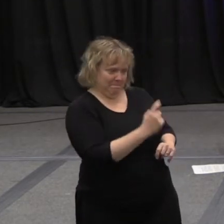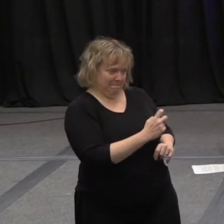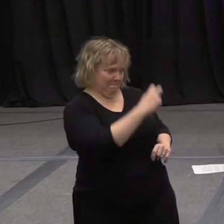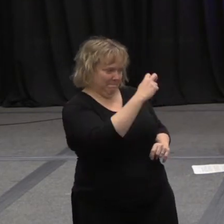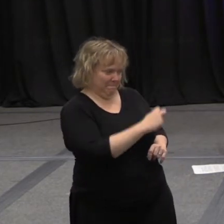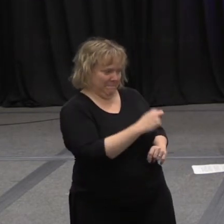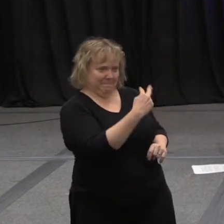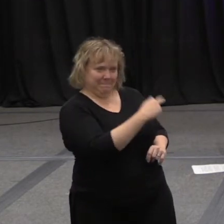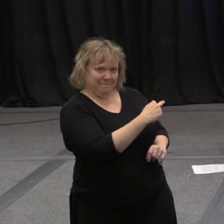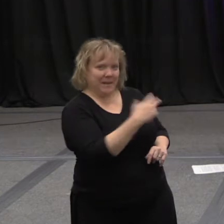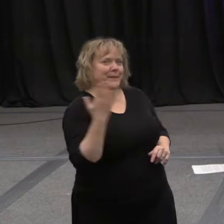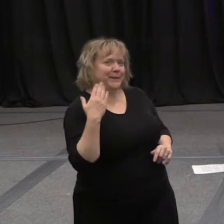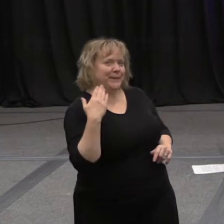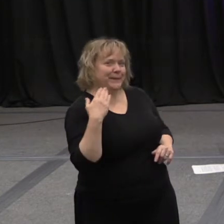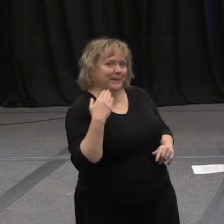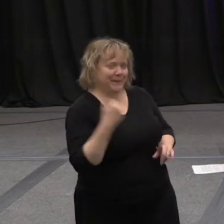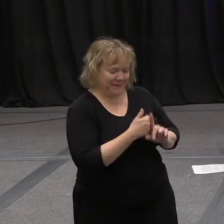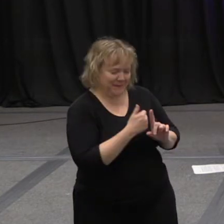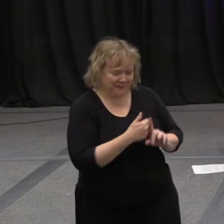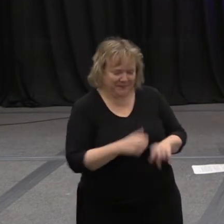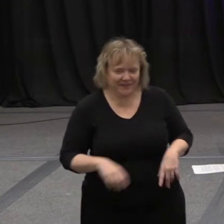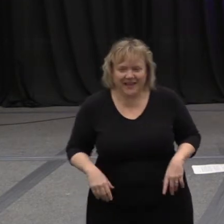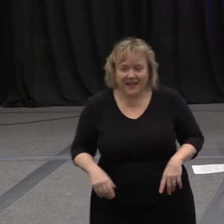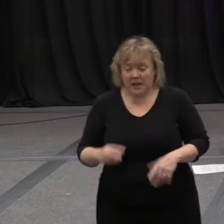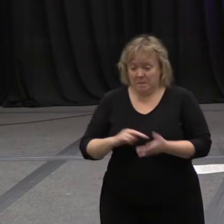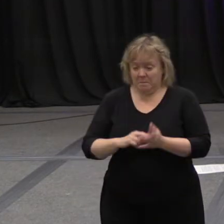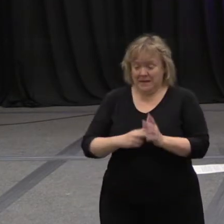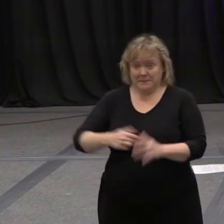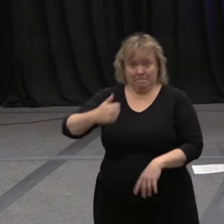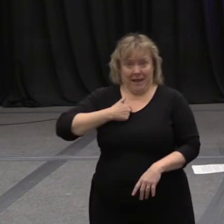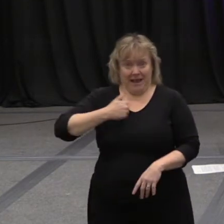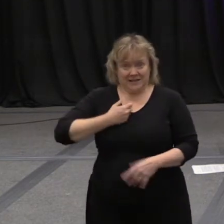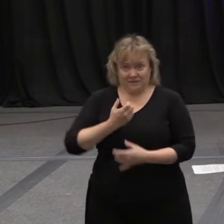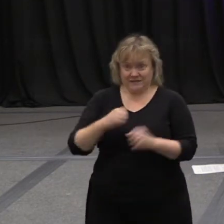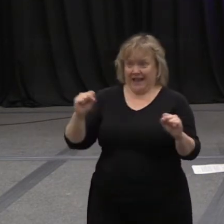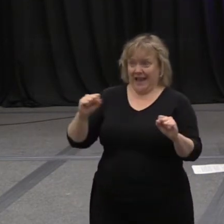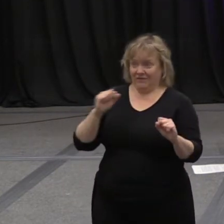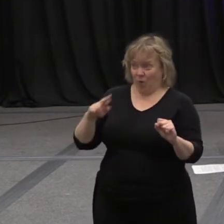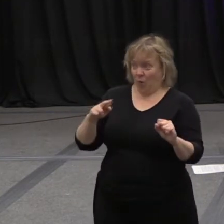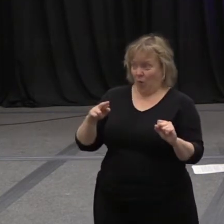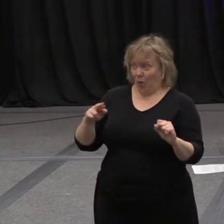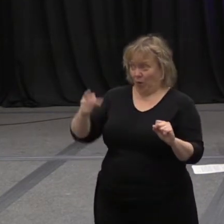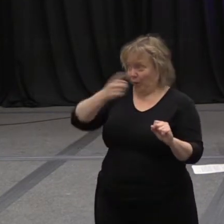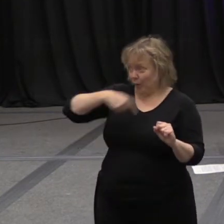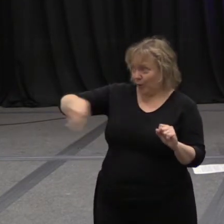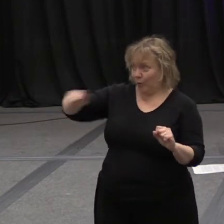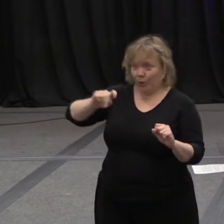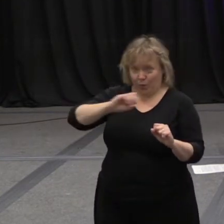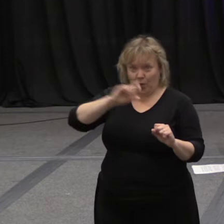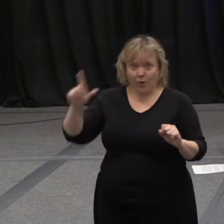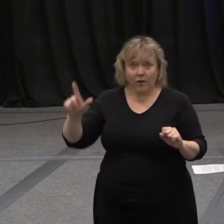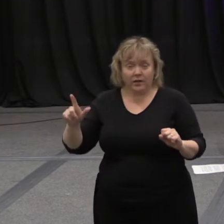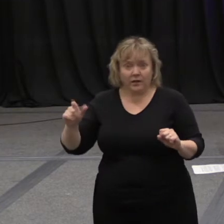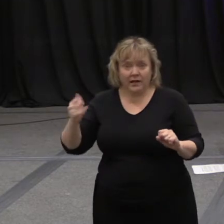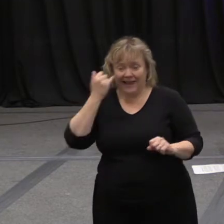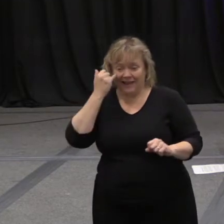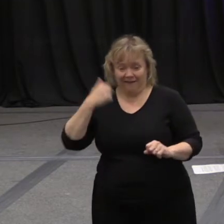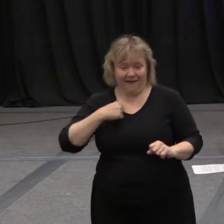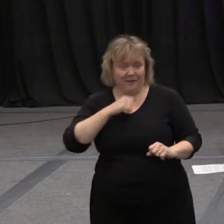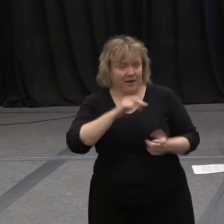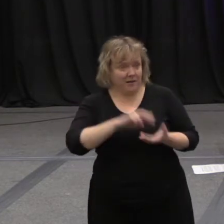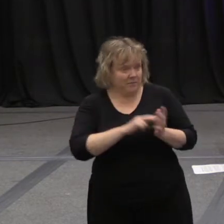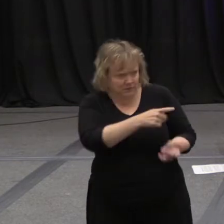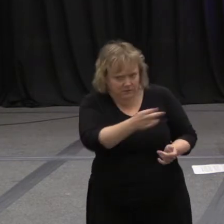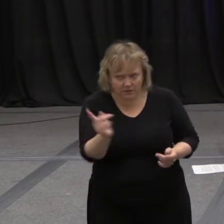we're all saved or none of us are saved. Either we're all redeemed or none of us are redeemed. We are in this together because